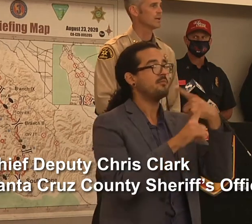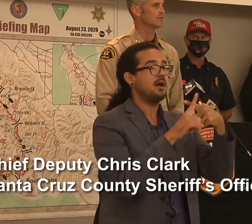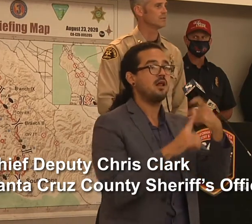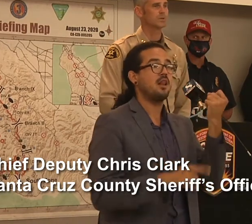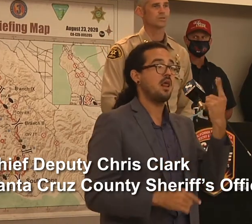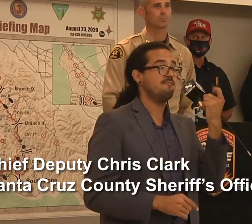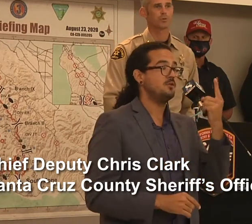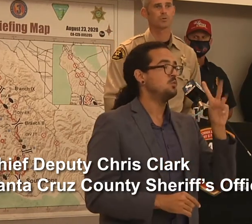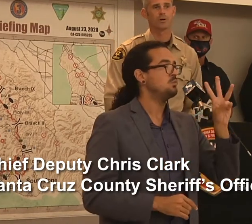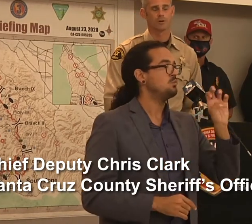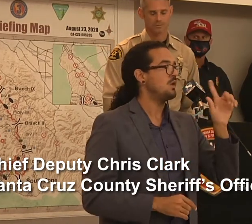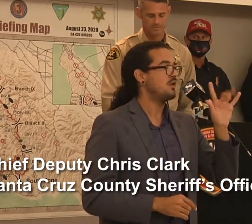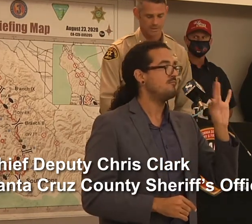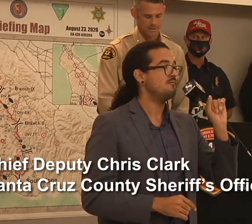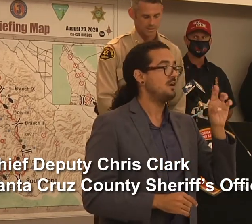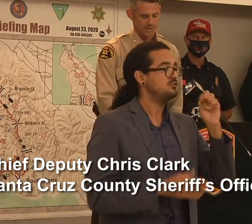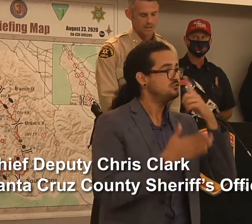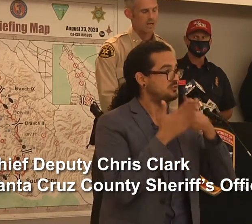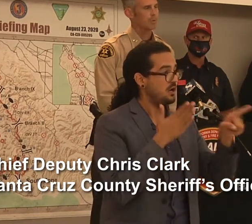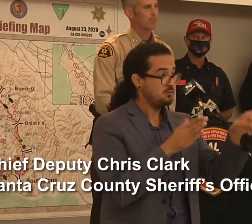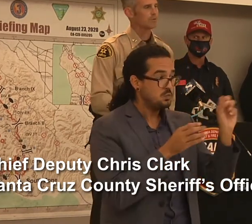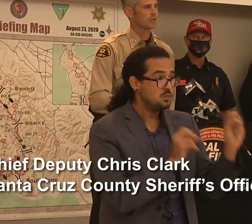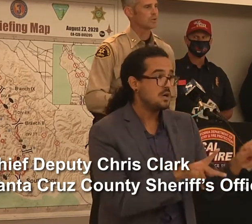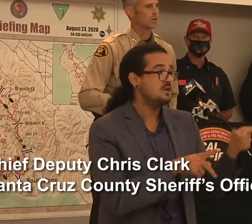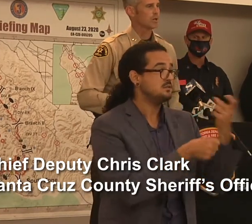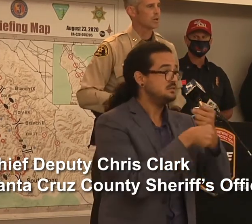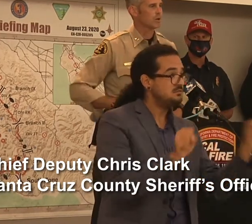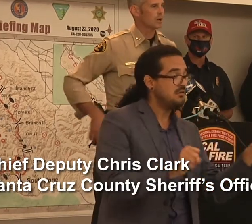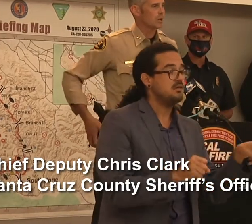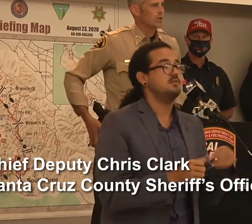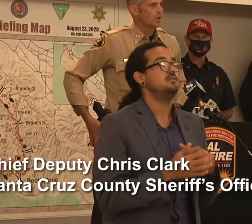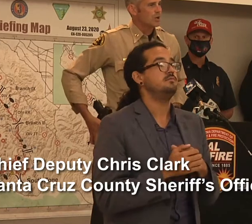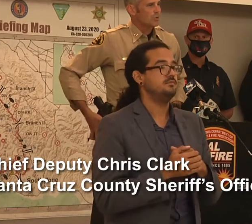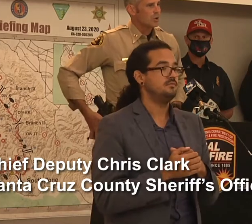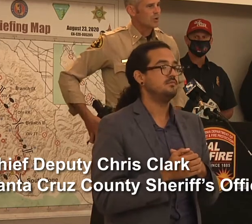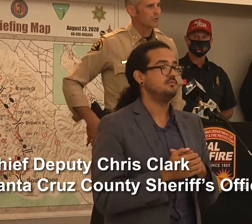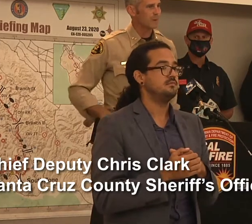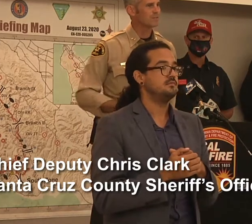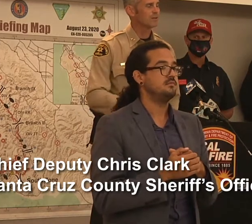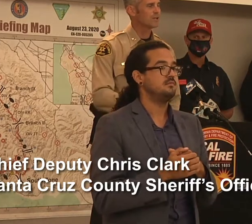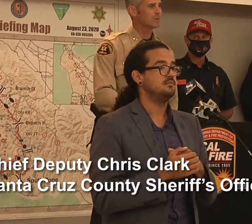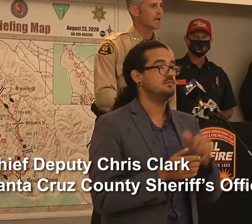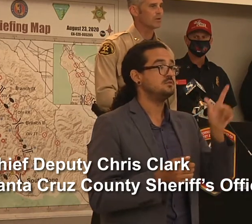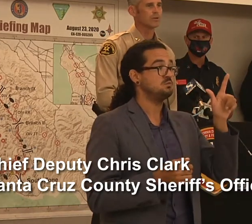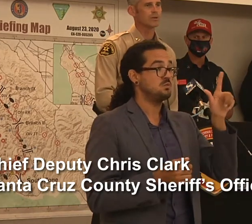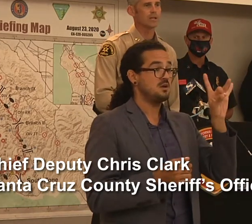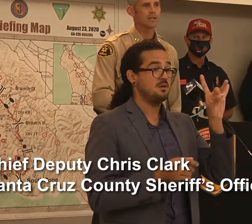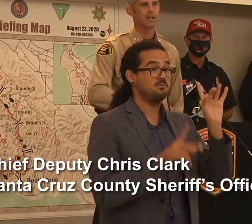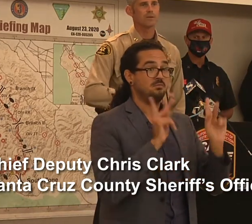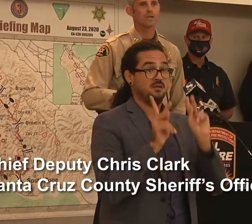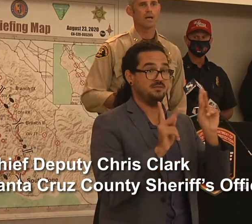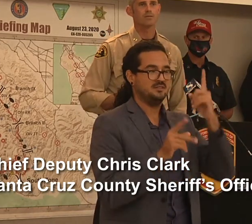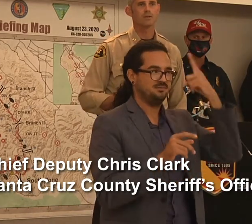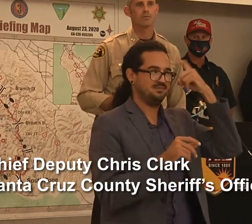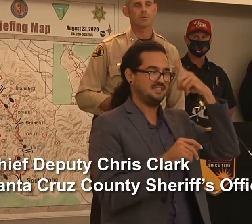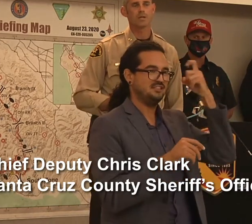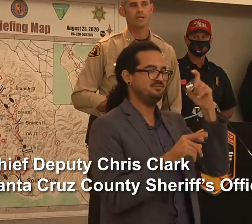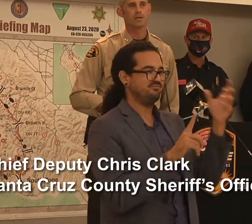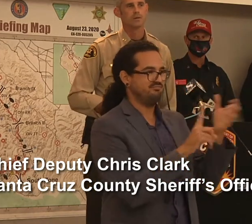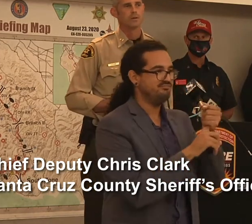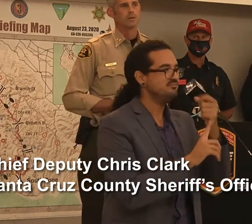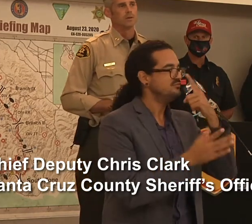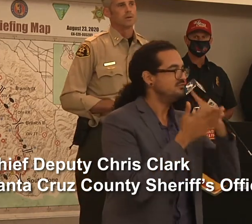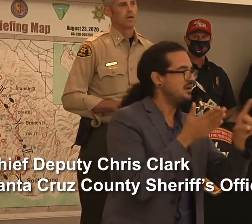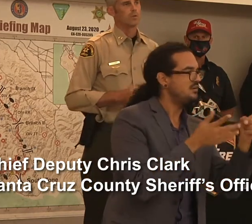to 28 suspicious person calls. But I want to touch on, you know, some activity that we had earlier today and kind of give you an idea of